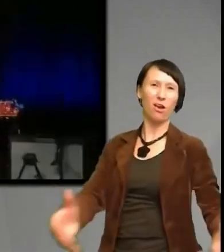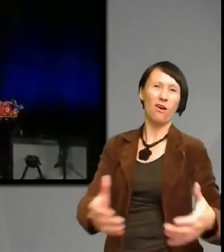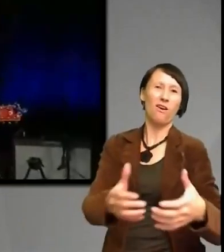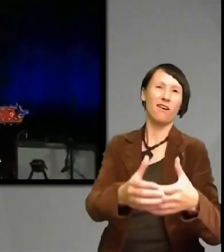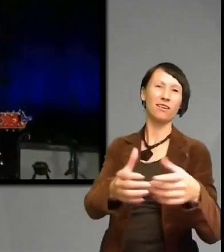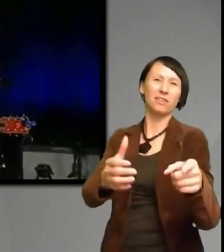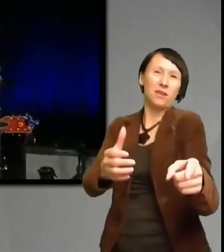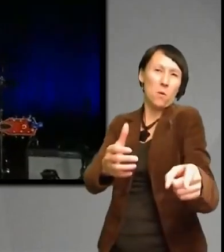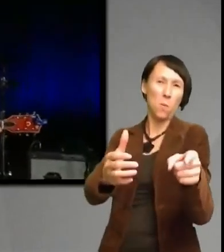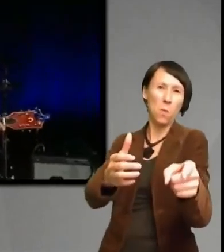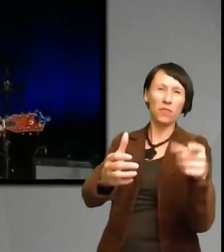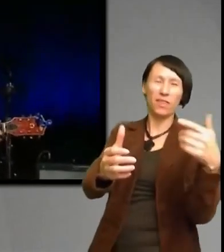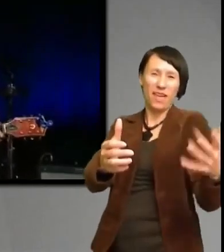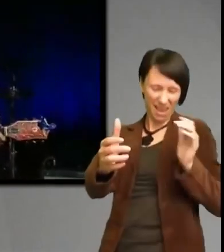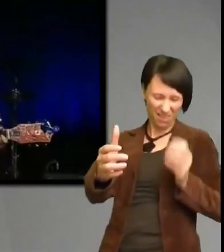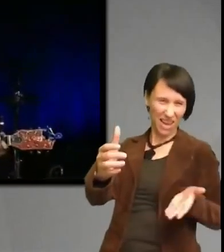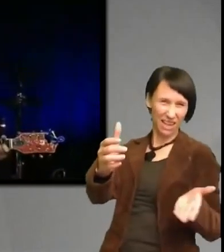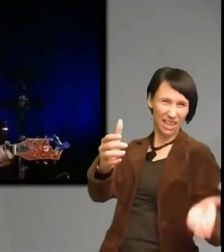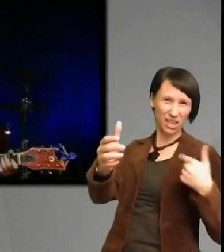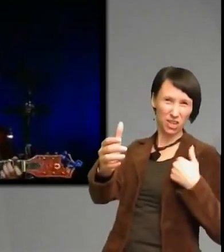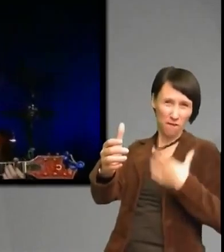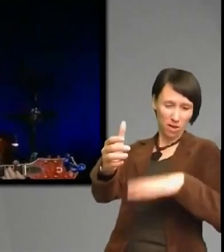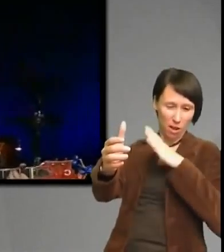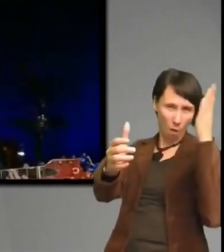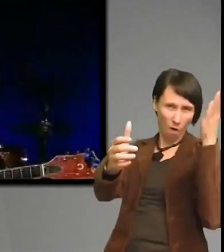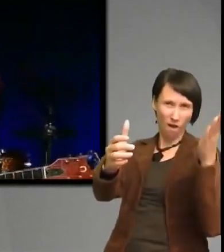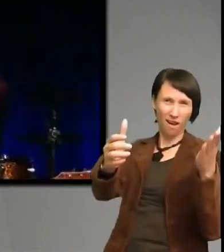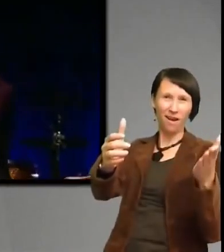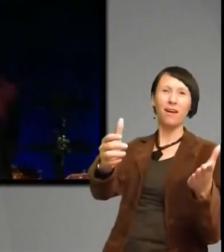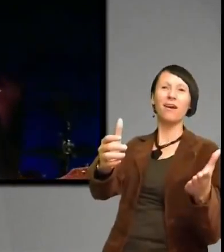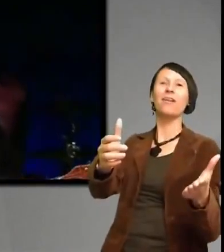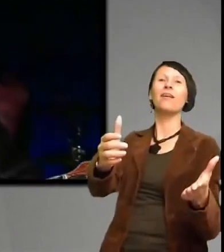yo. She's the woman that I know.